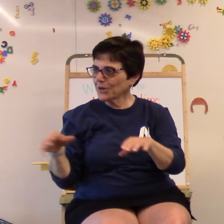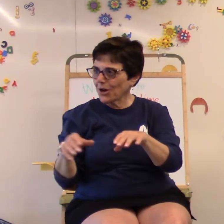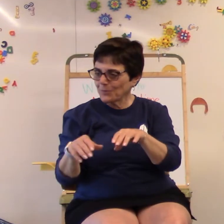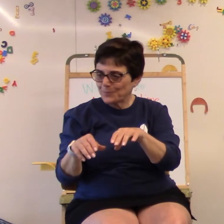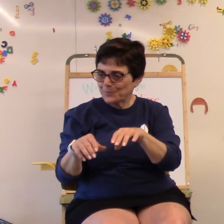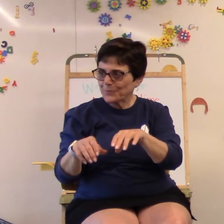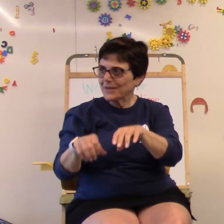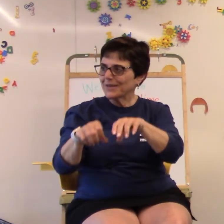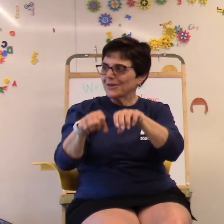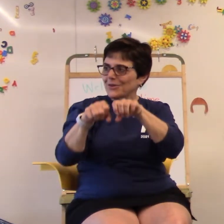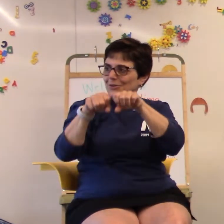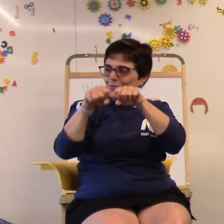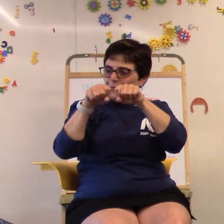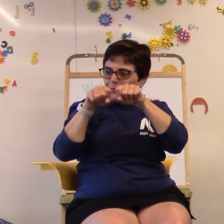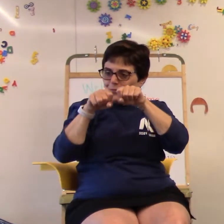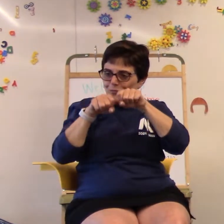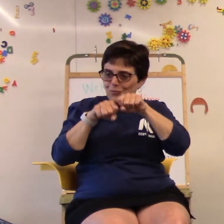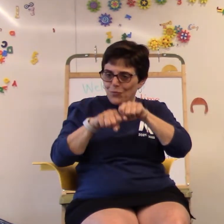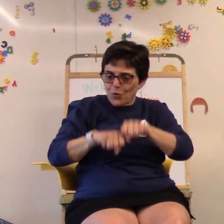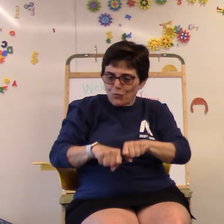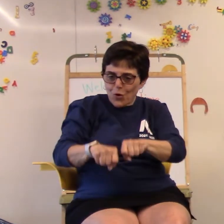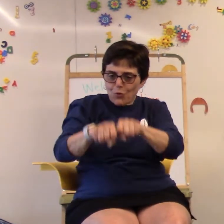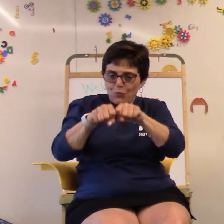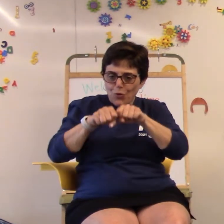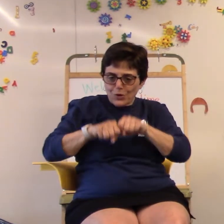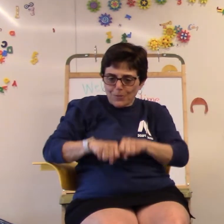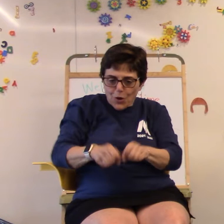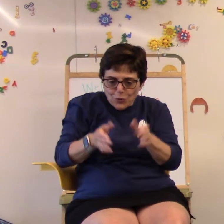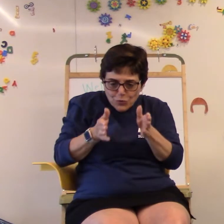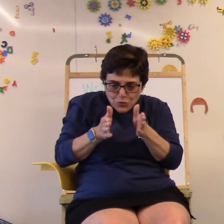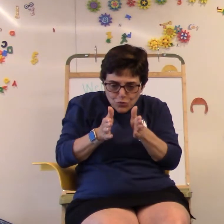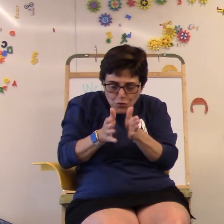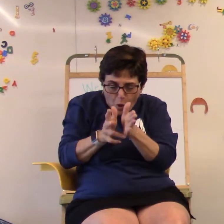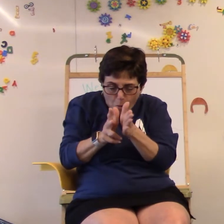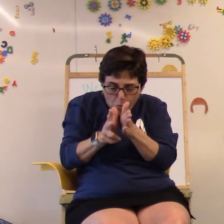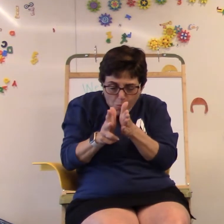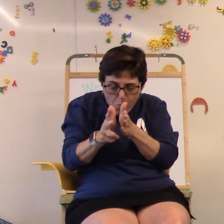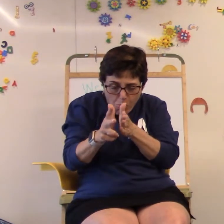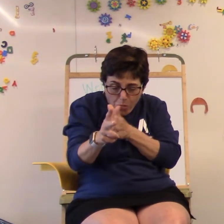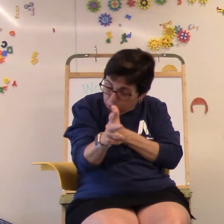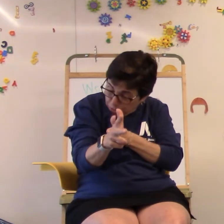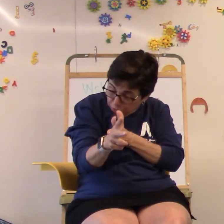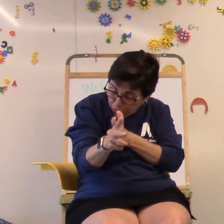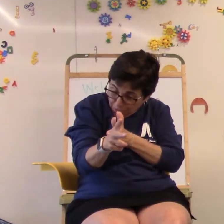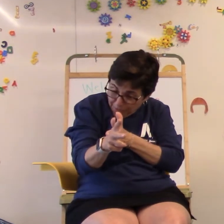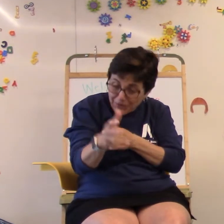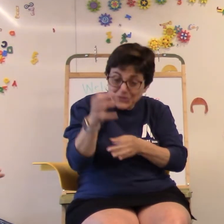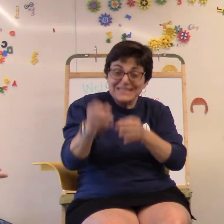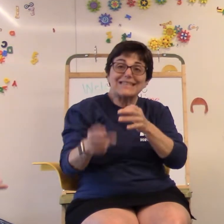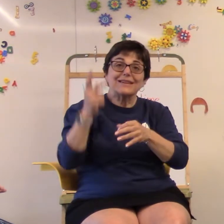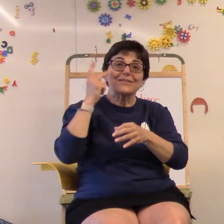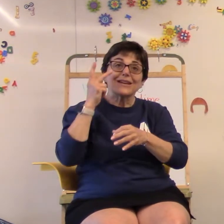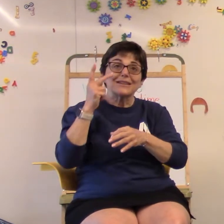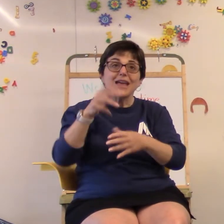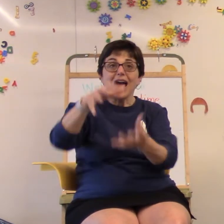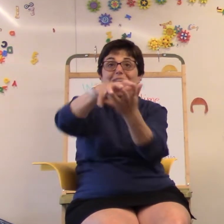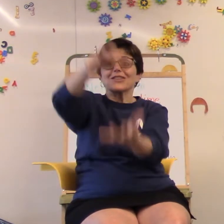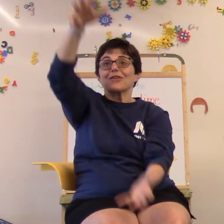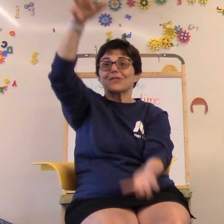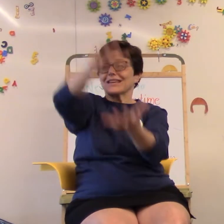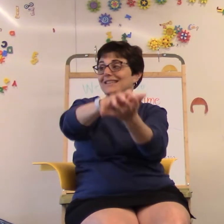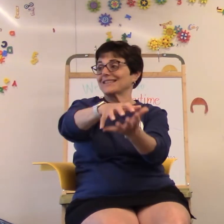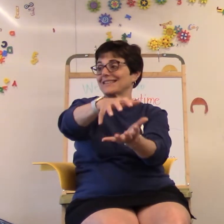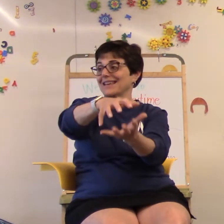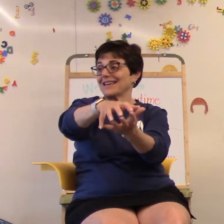Okay, here we go. Ready? Row, row, row. your Row, boat. row, row your boat through the narrow gap. Oh. If you see a crocodile,